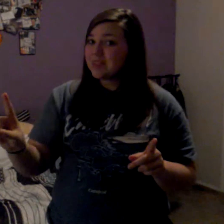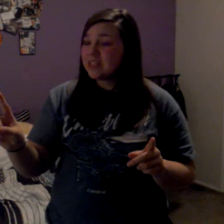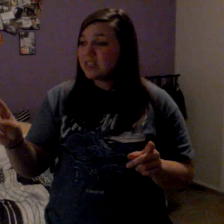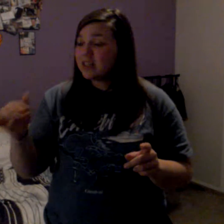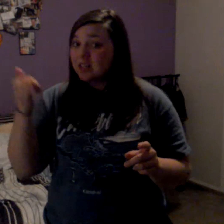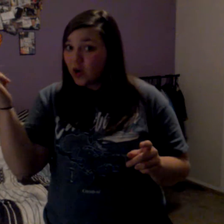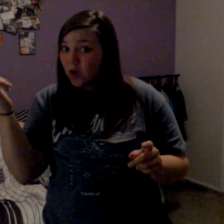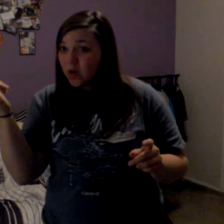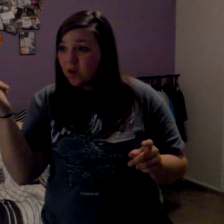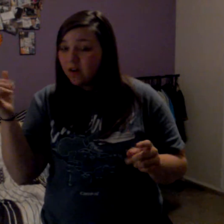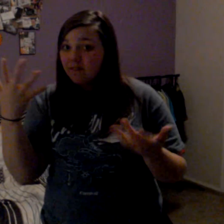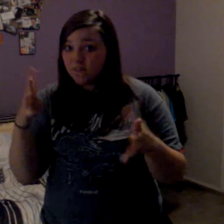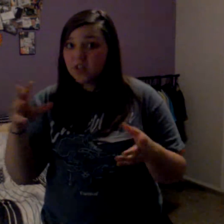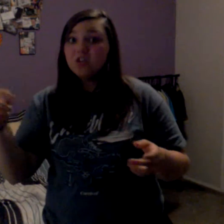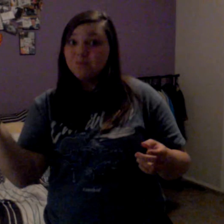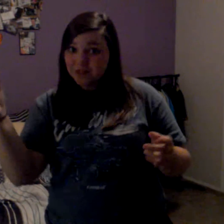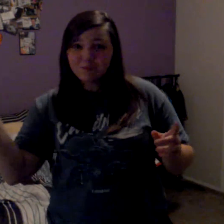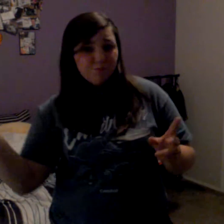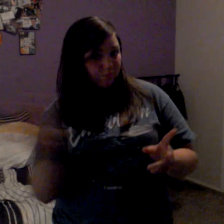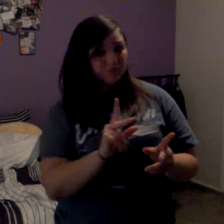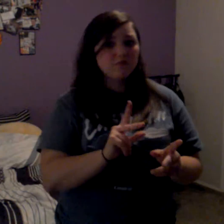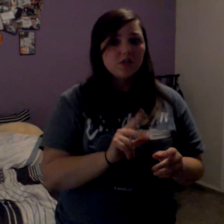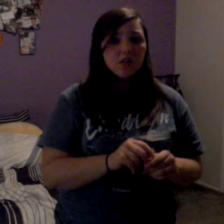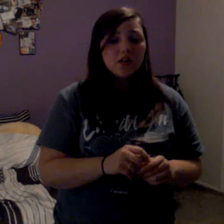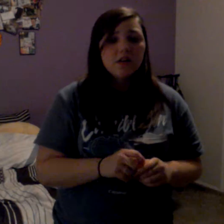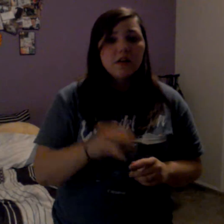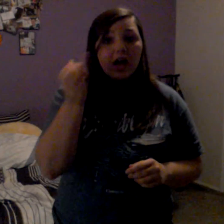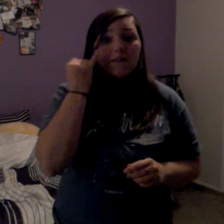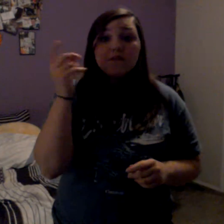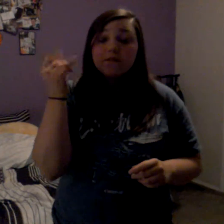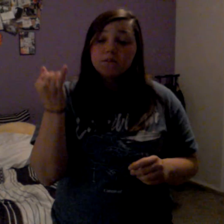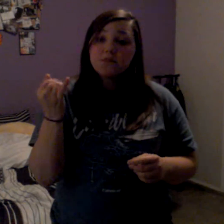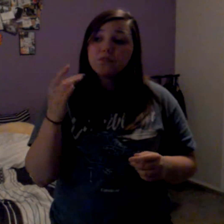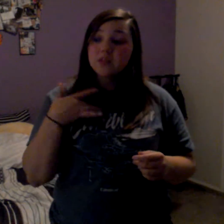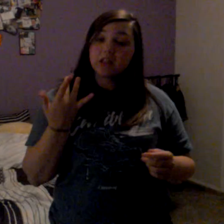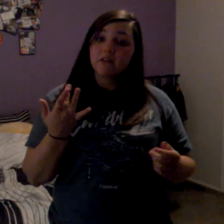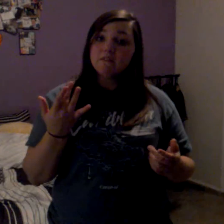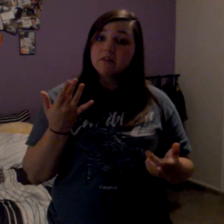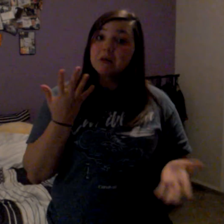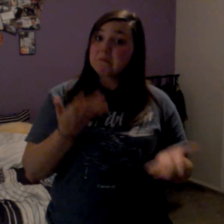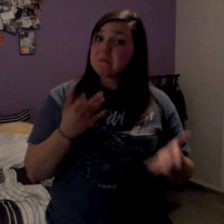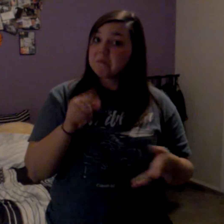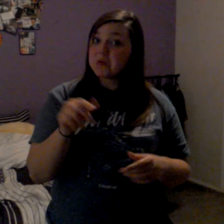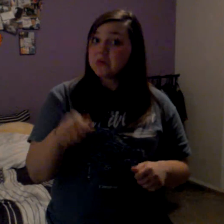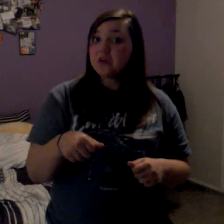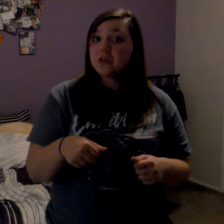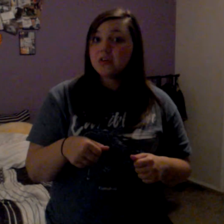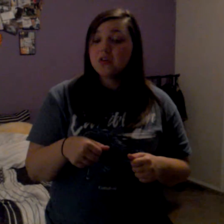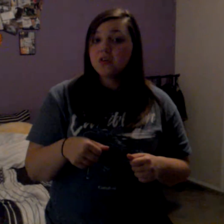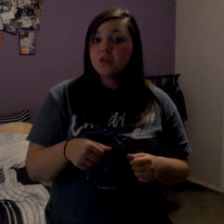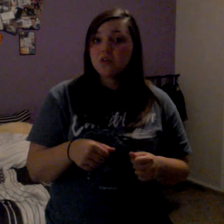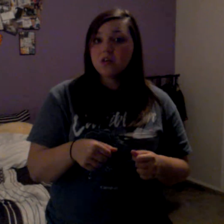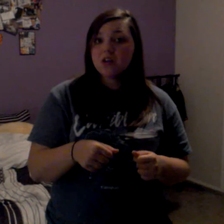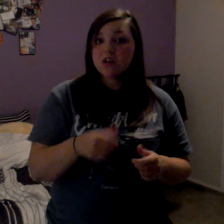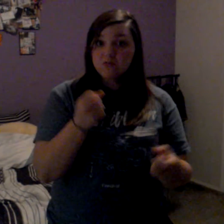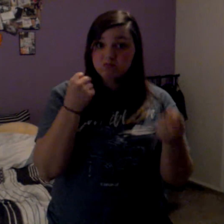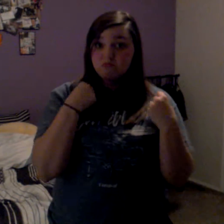If you feel that you can get the person to the emergency room at your local hospital faster than help